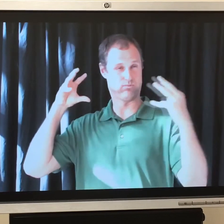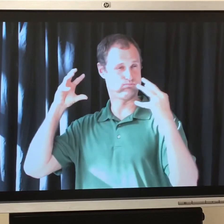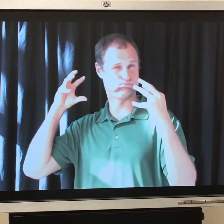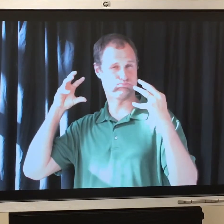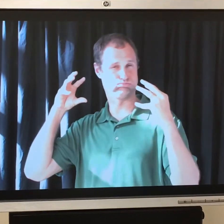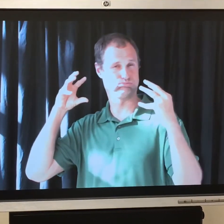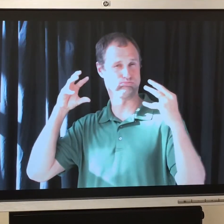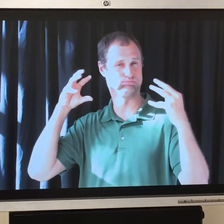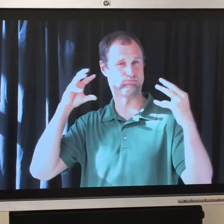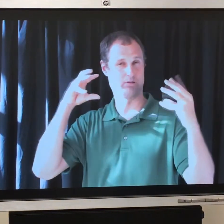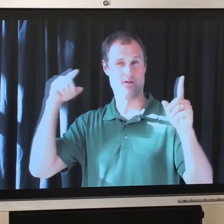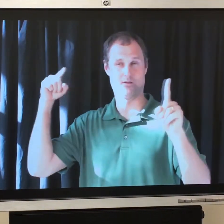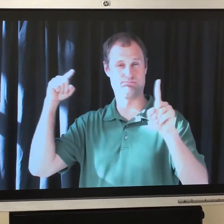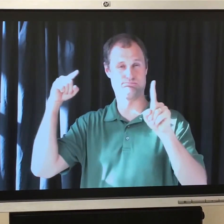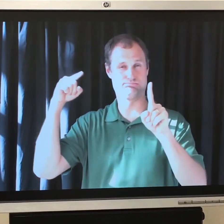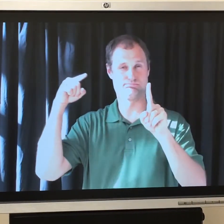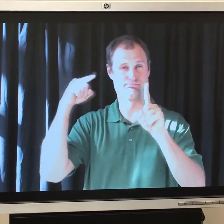Now, the Hindenburg is a big Zeppelin,